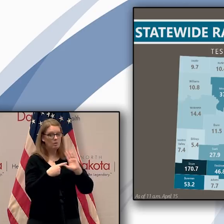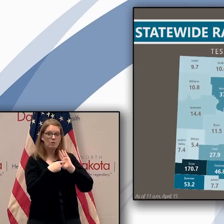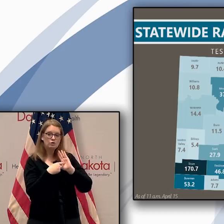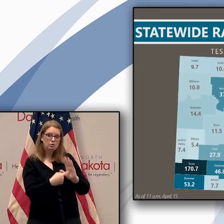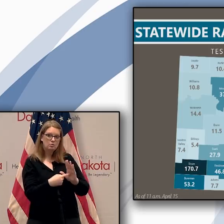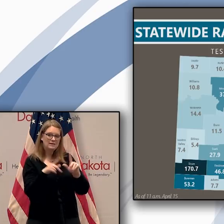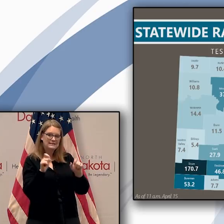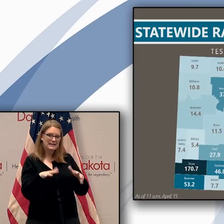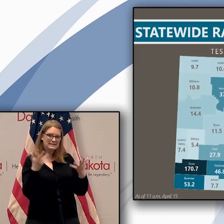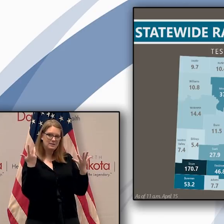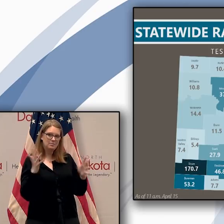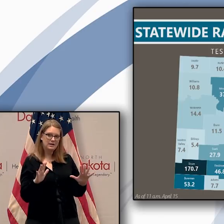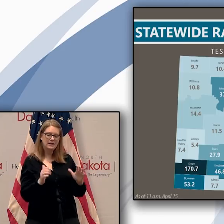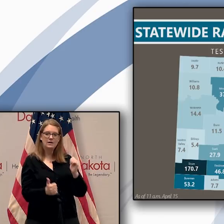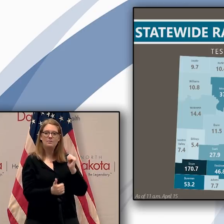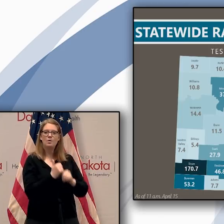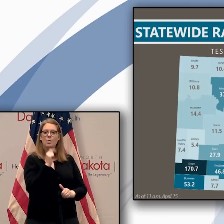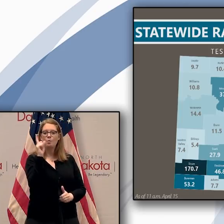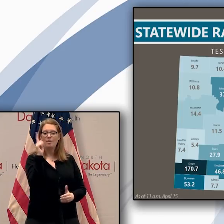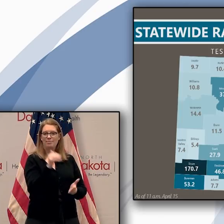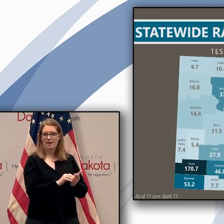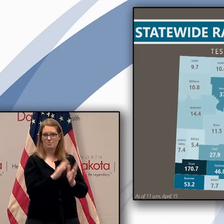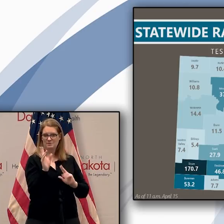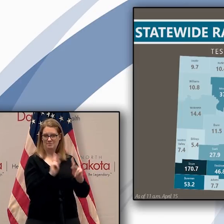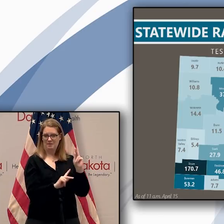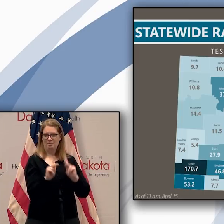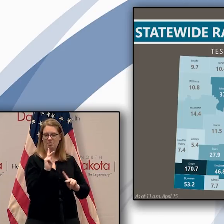tests completed per 1,000 people.